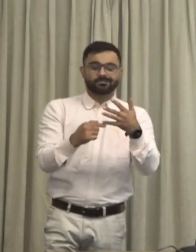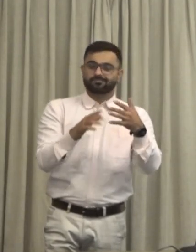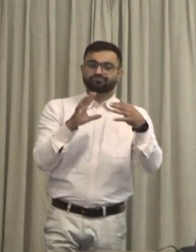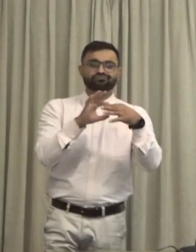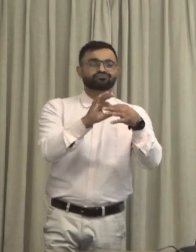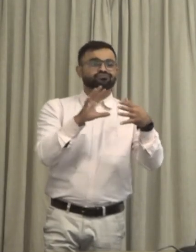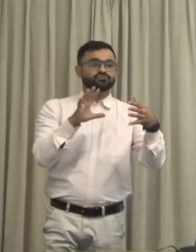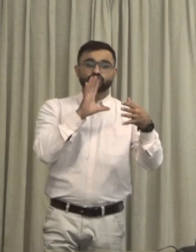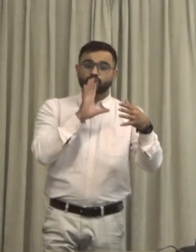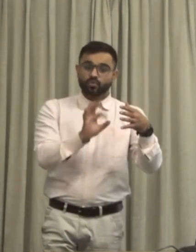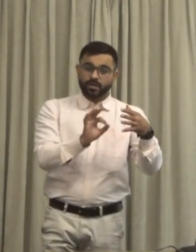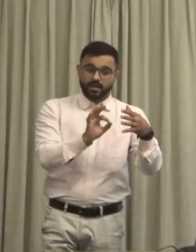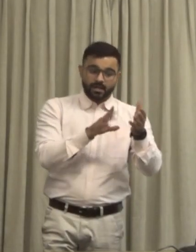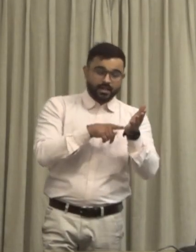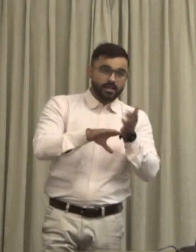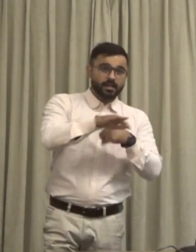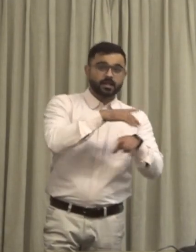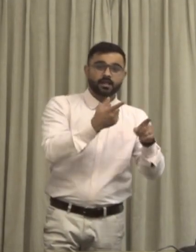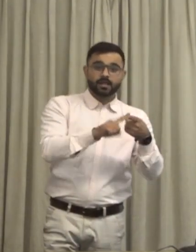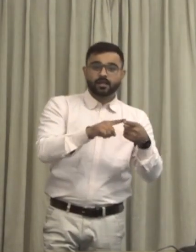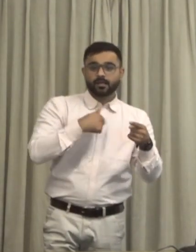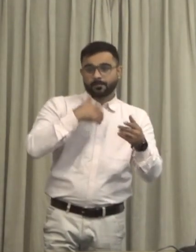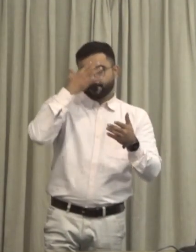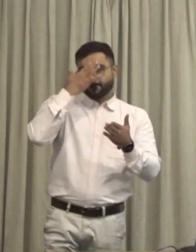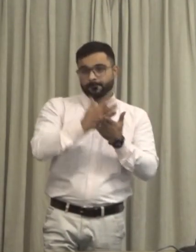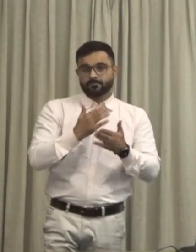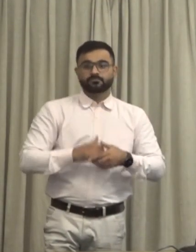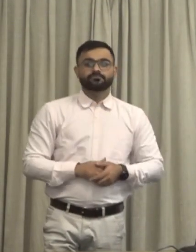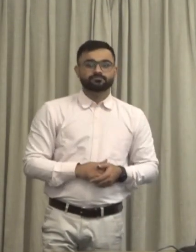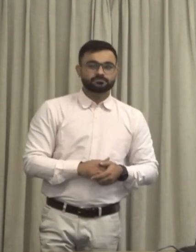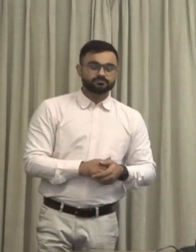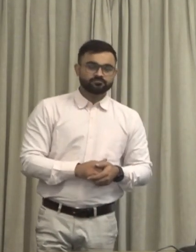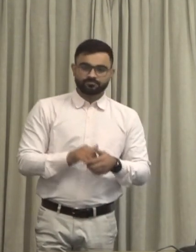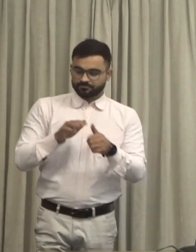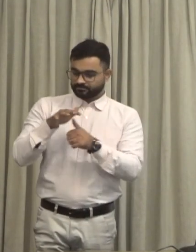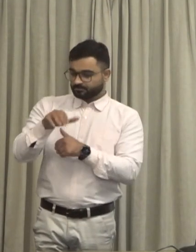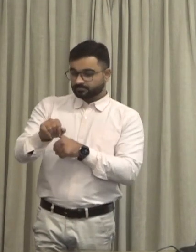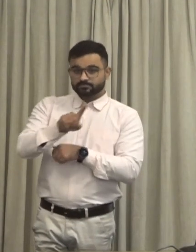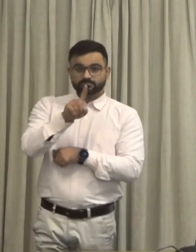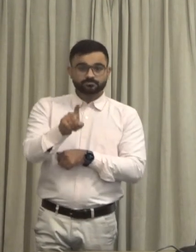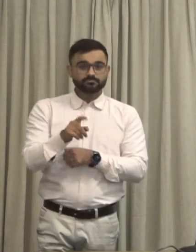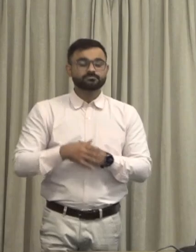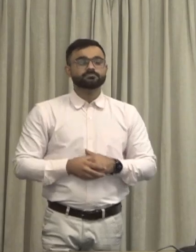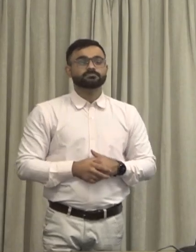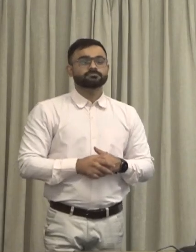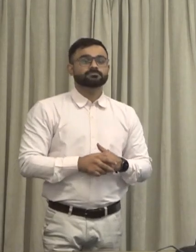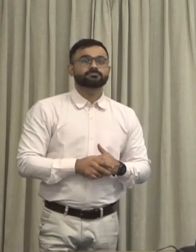disconnect with reality on the ground, I believe. And that is why this excessive caution in